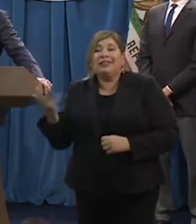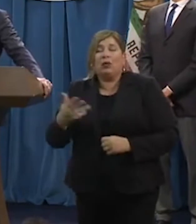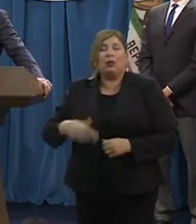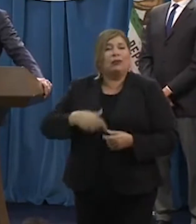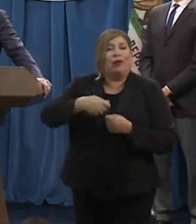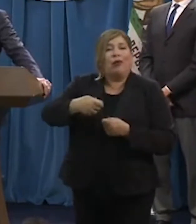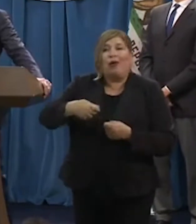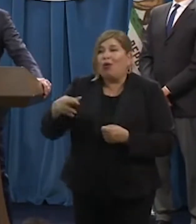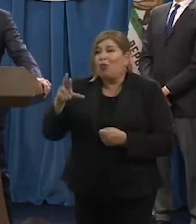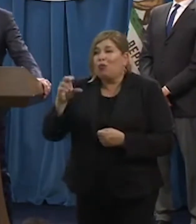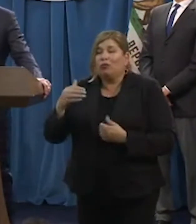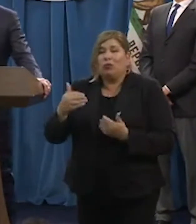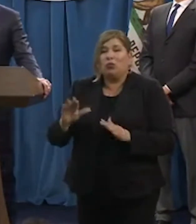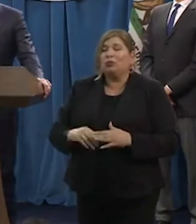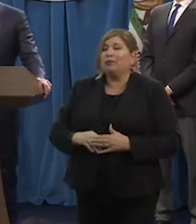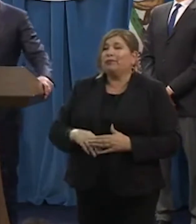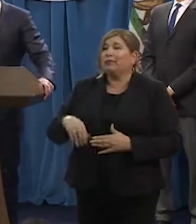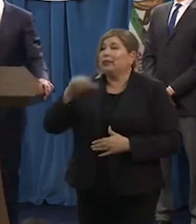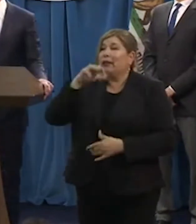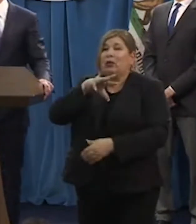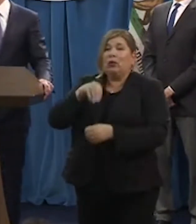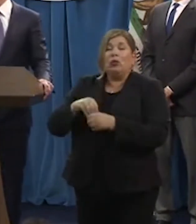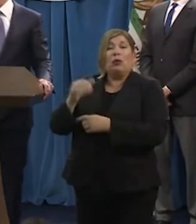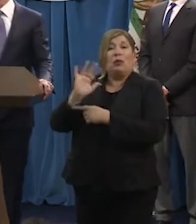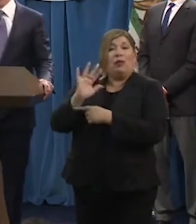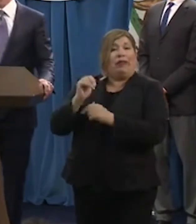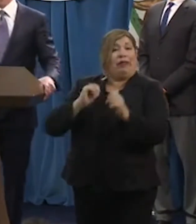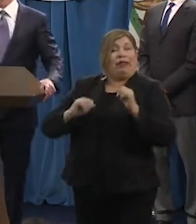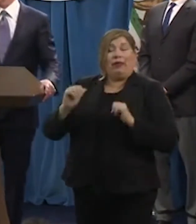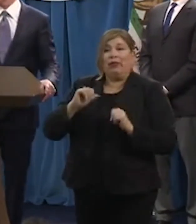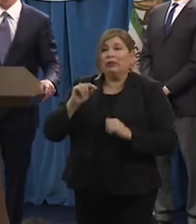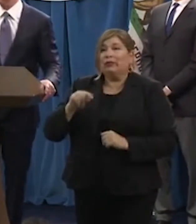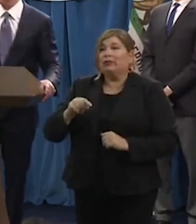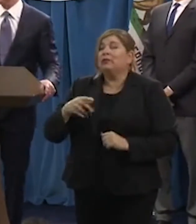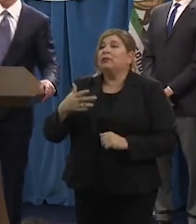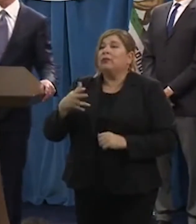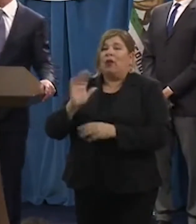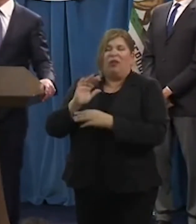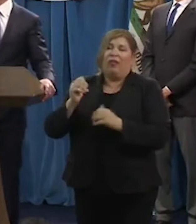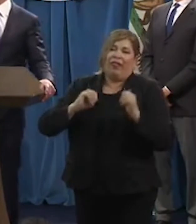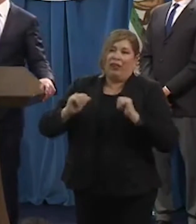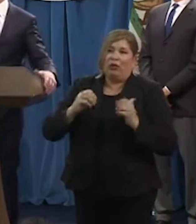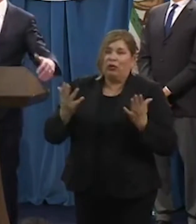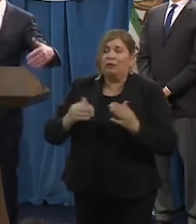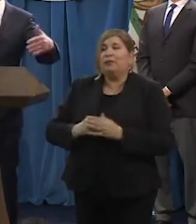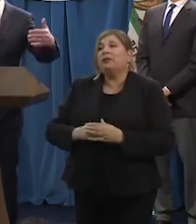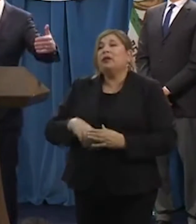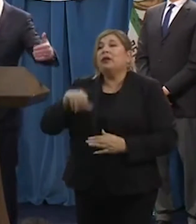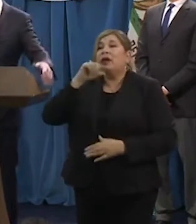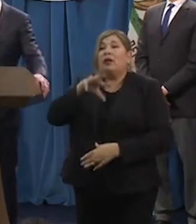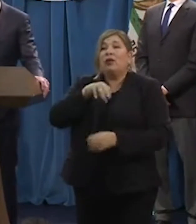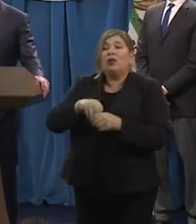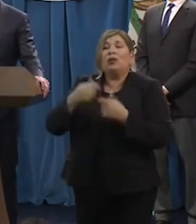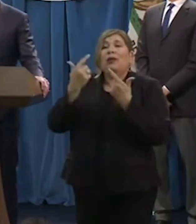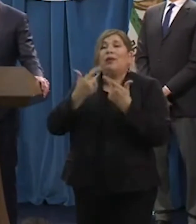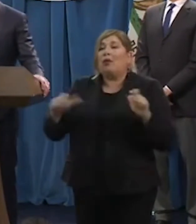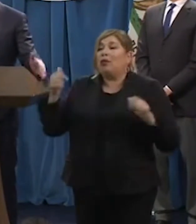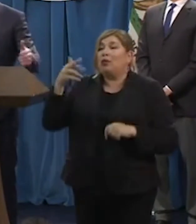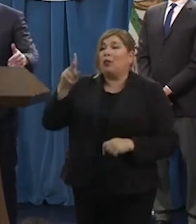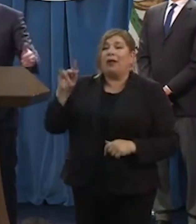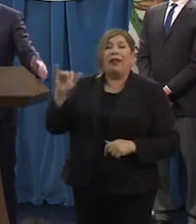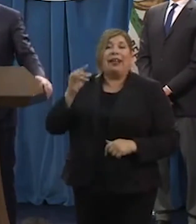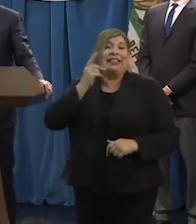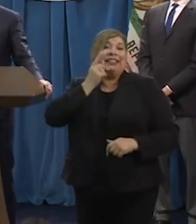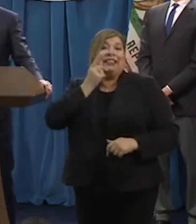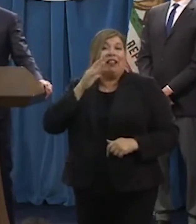rooms. It does not include right now theaters, and it does not include large parks like Disneyland. I